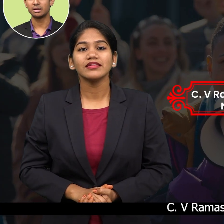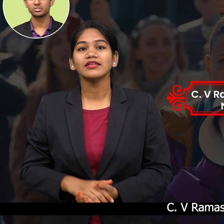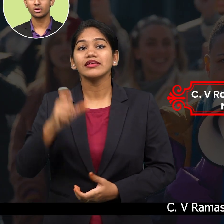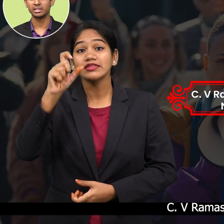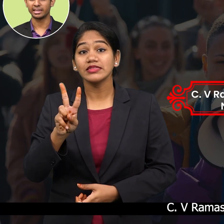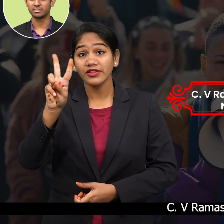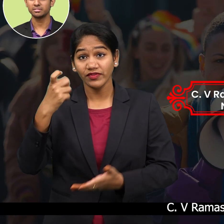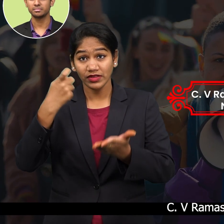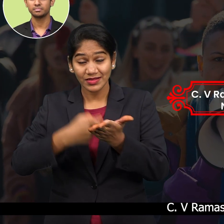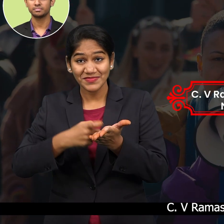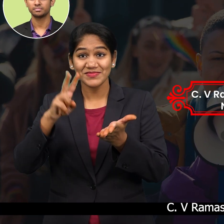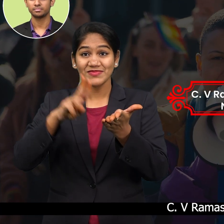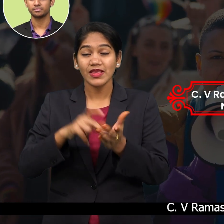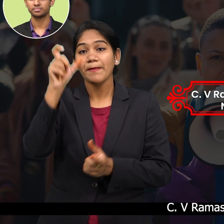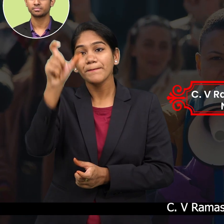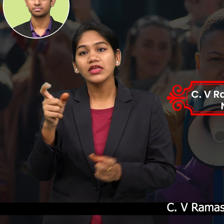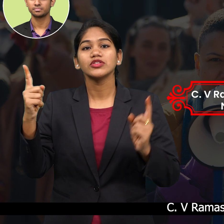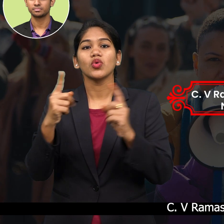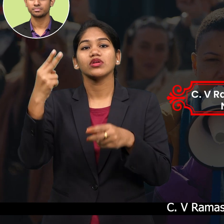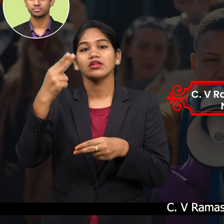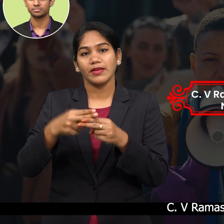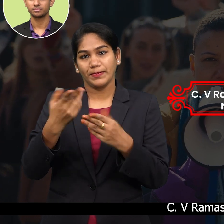C.V. Ramaswamy Naikar,